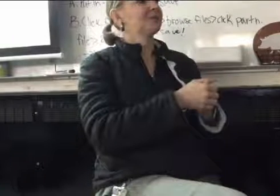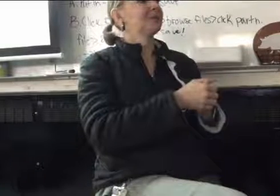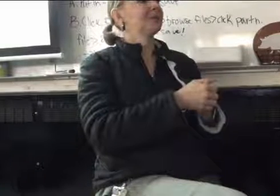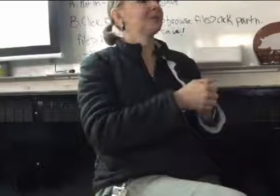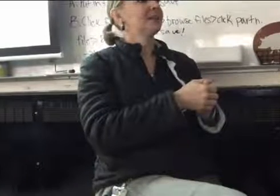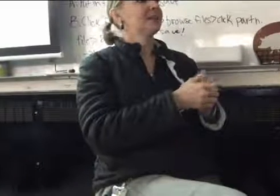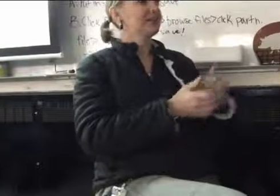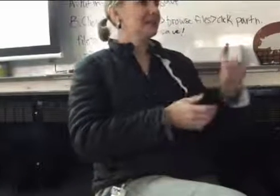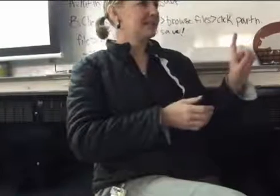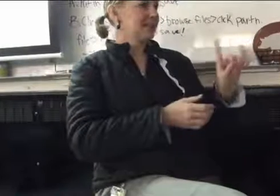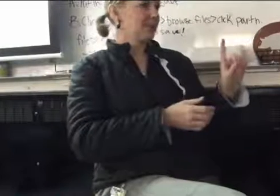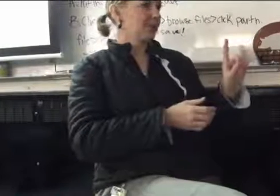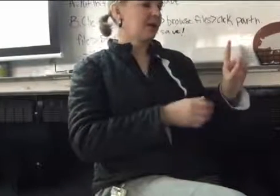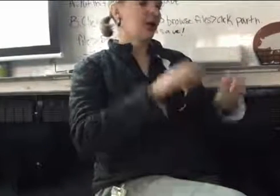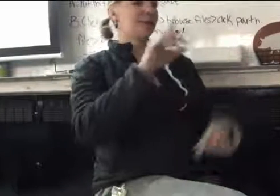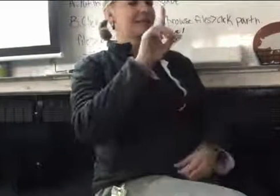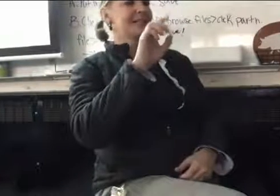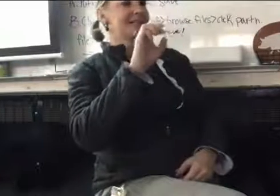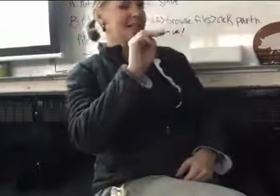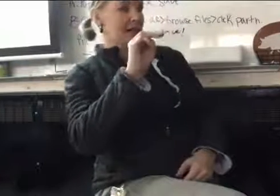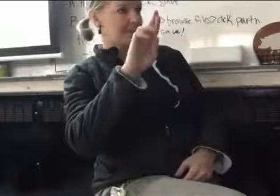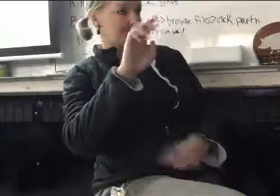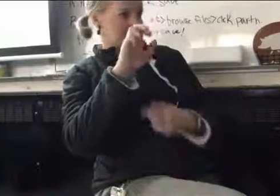/ the Democratic Republicans,